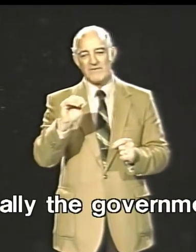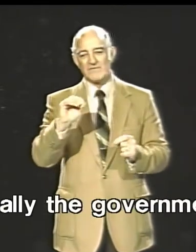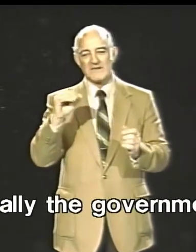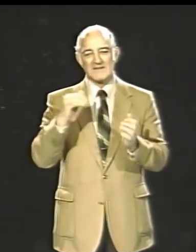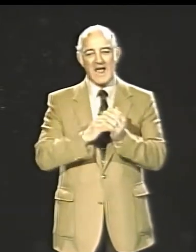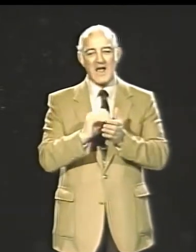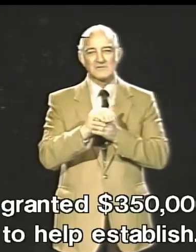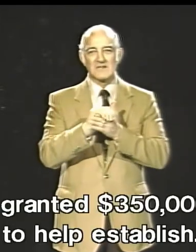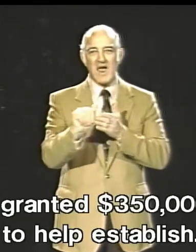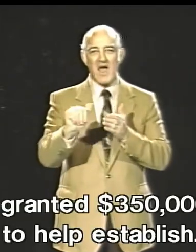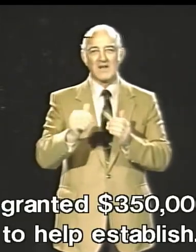to grant